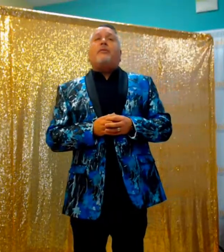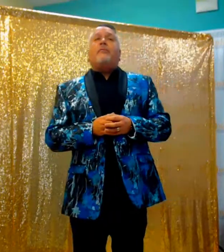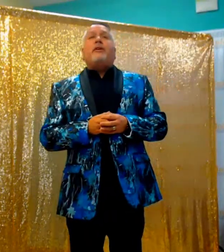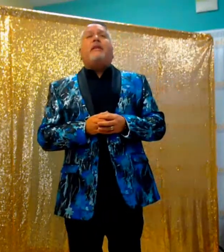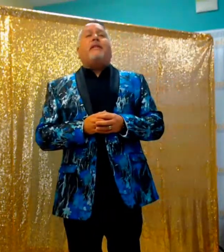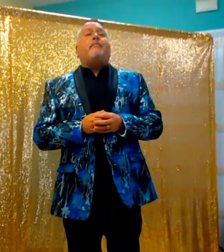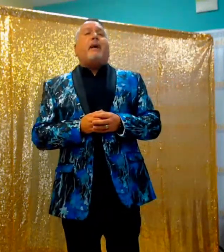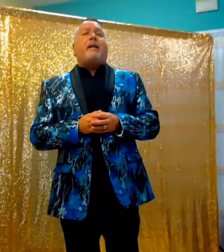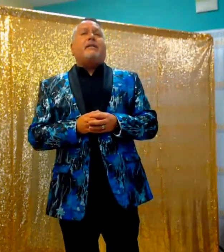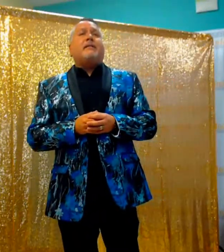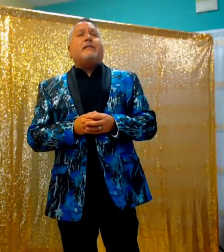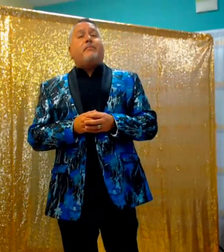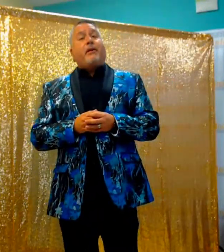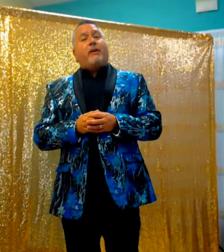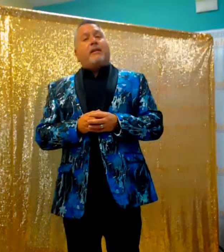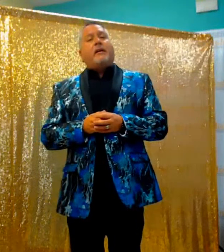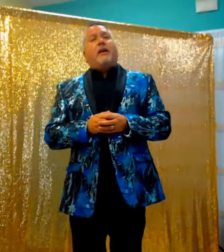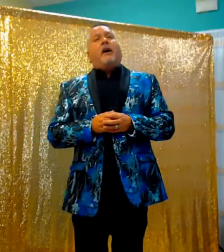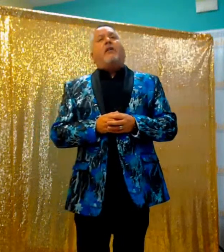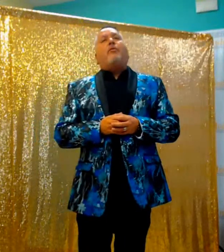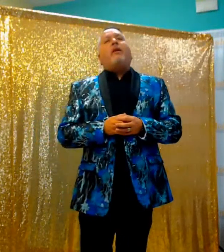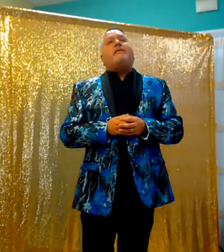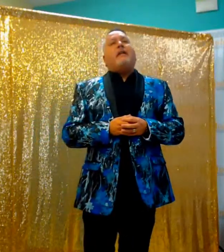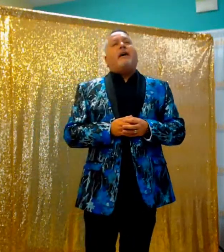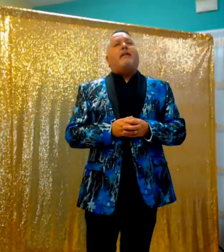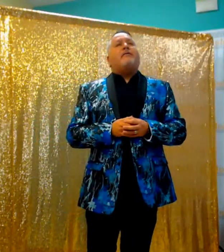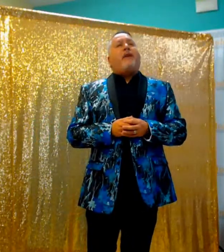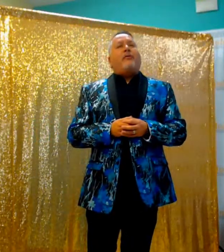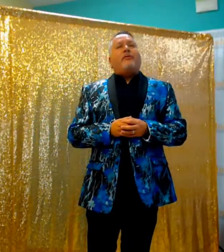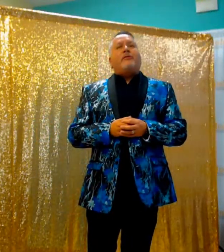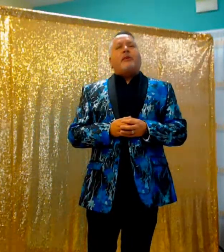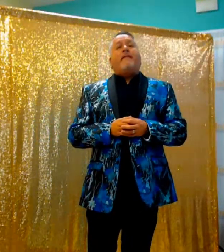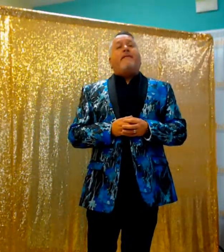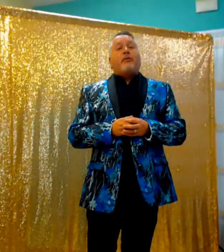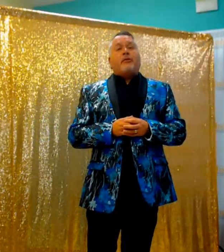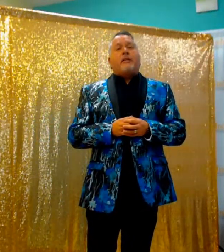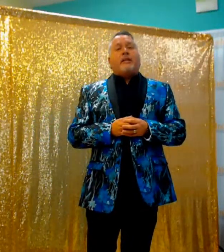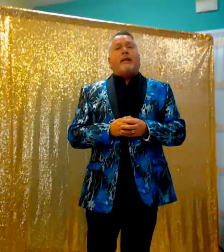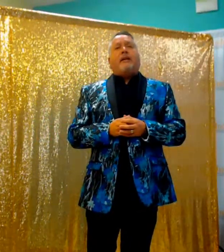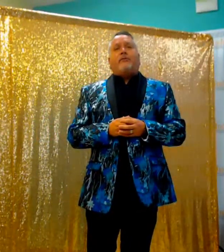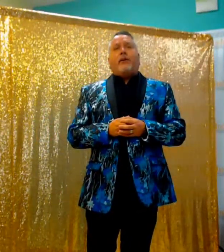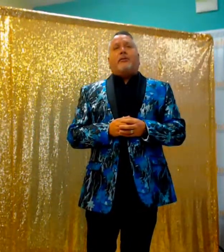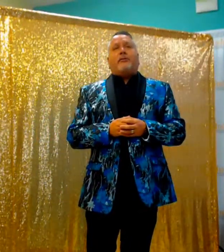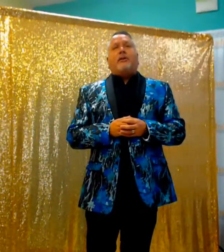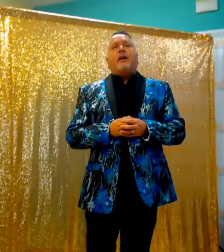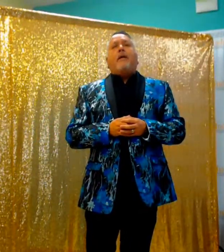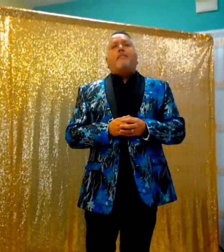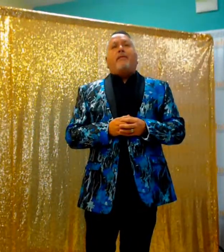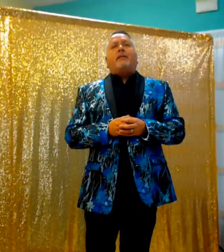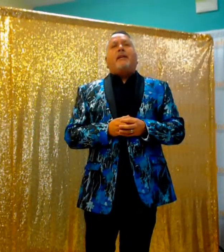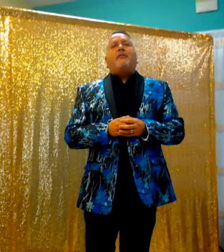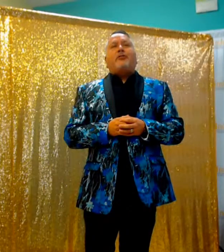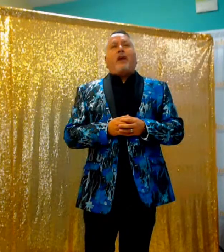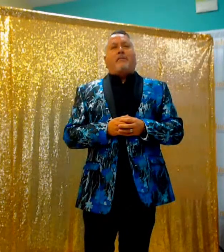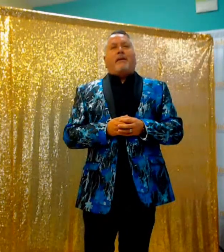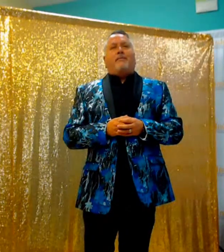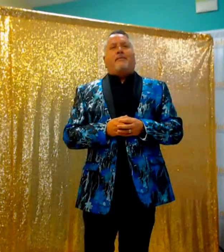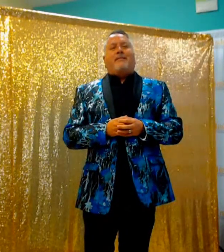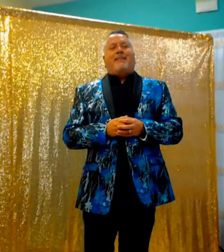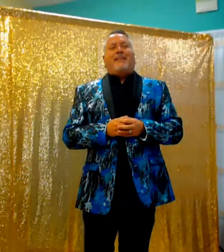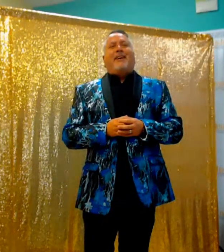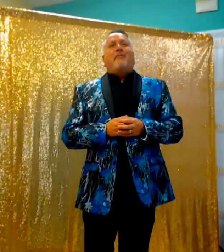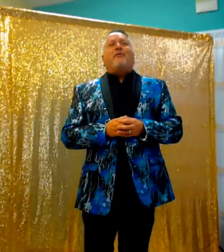individual in our community that embodies the spirit of one of CIL's founders and first executive director, Beverly